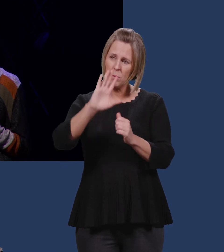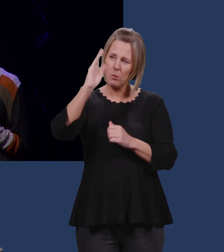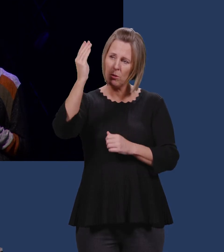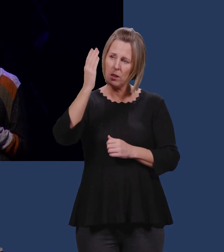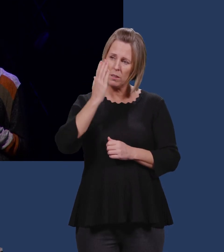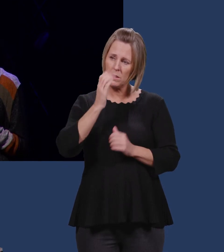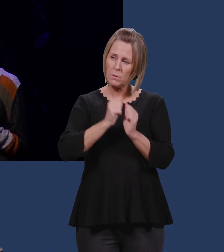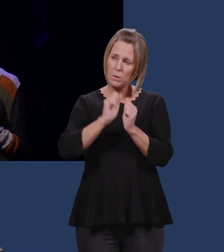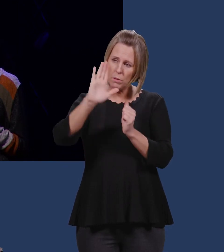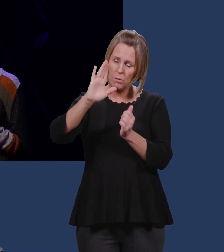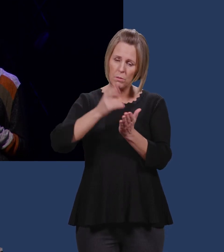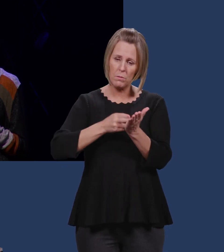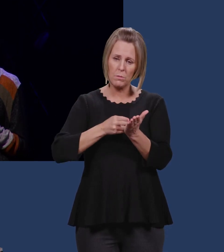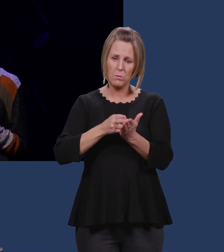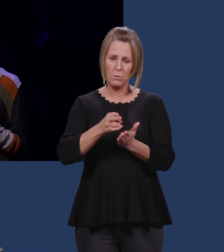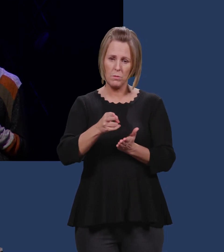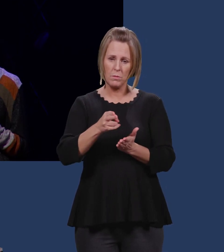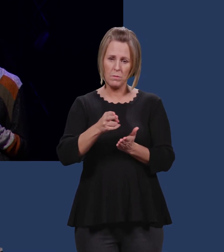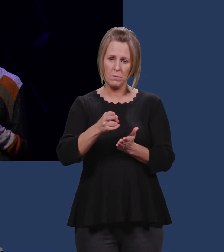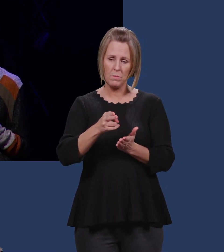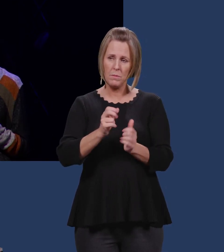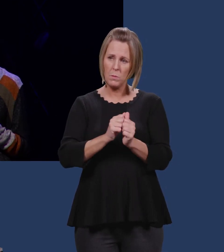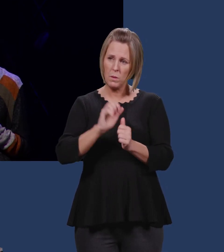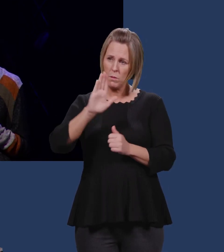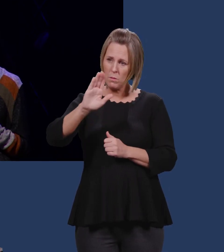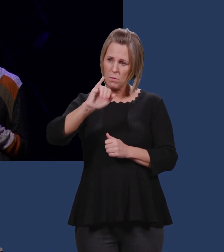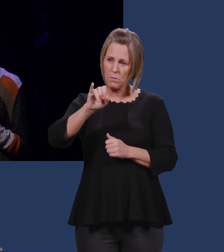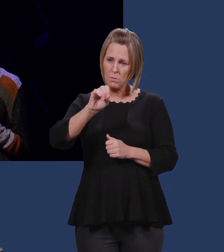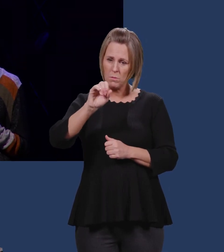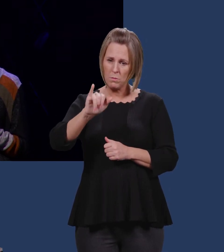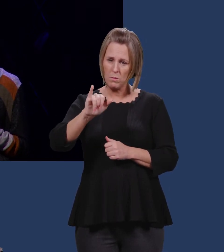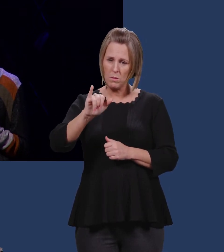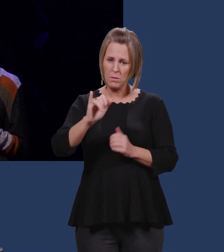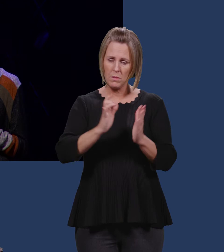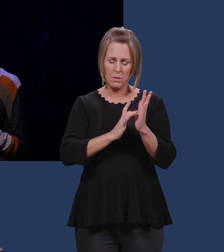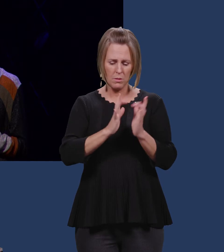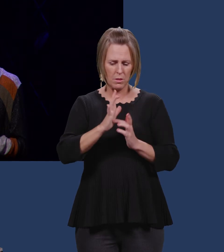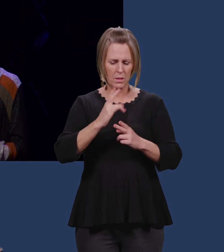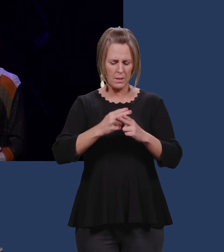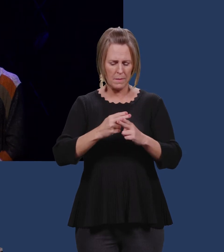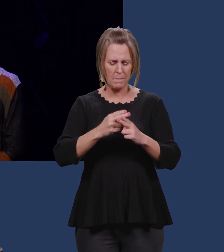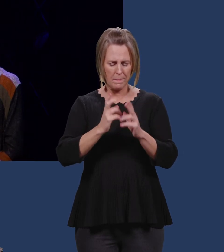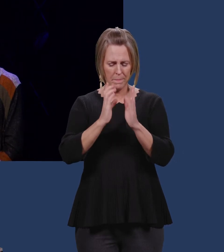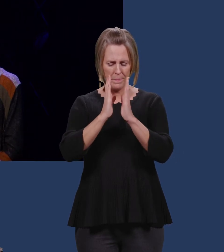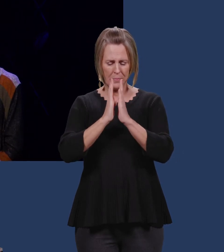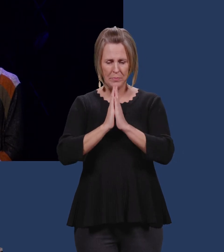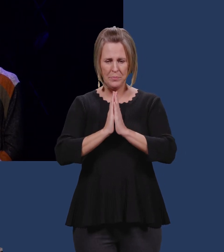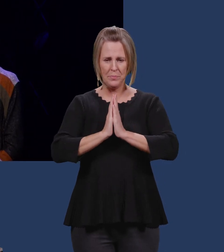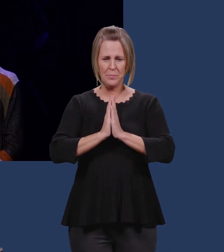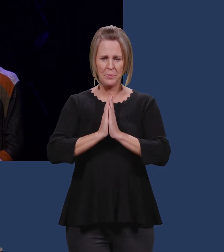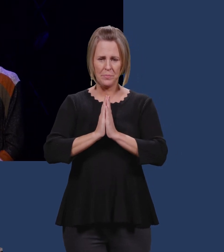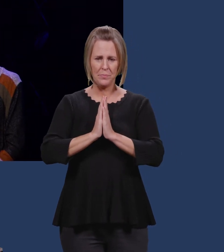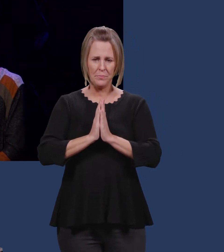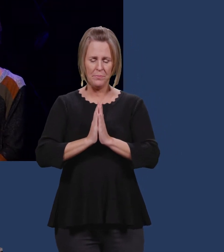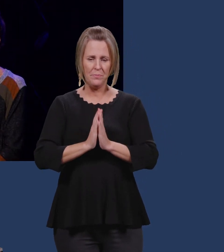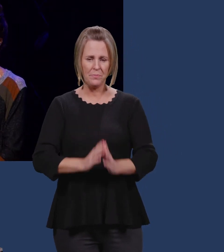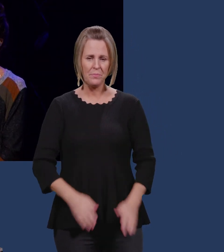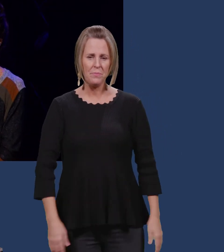light, and in your joy. It's in Jesus' name we pray.